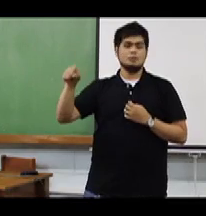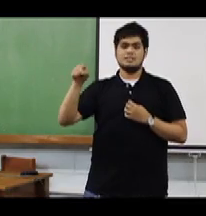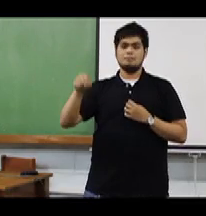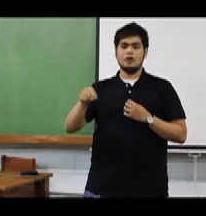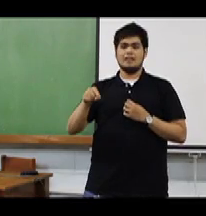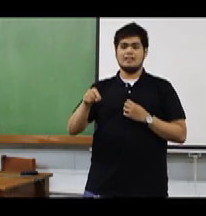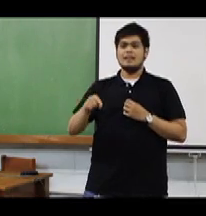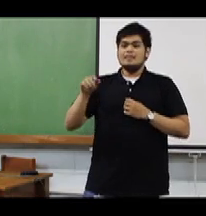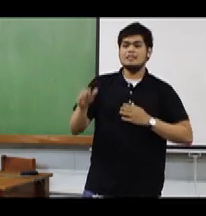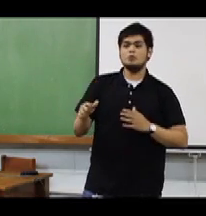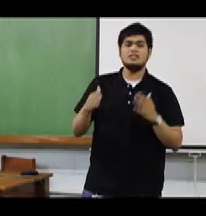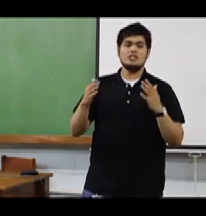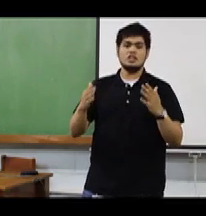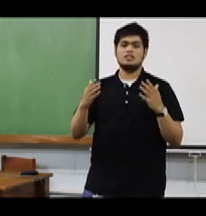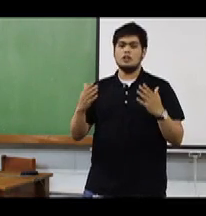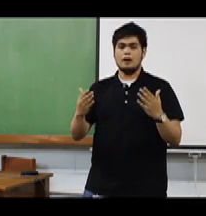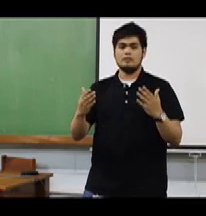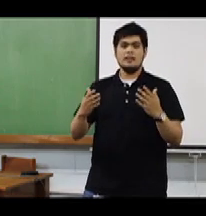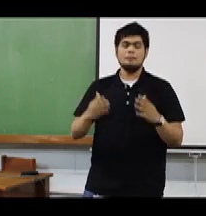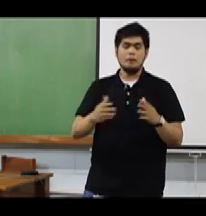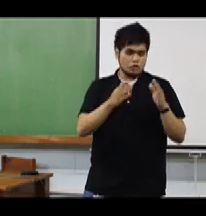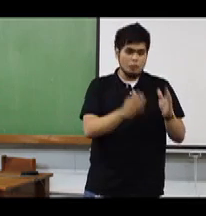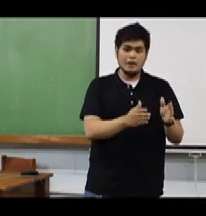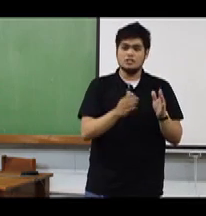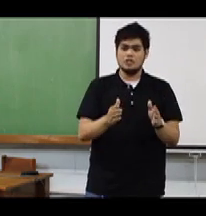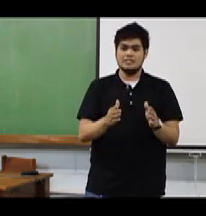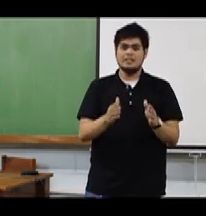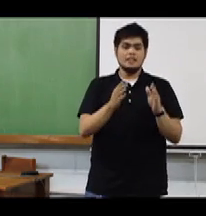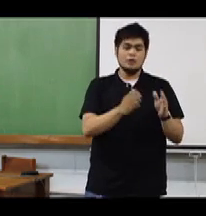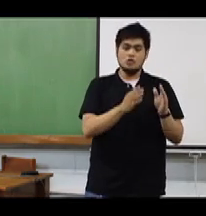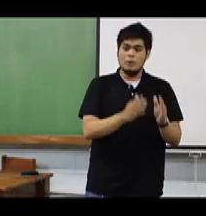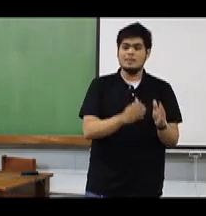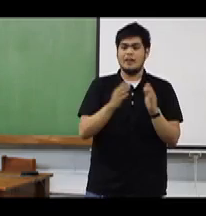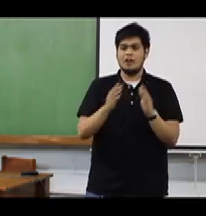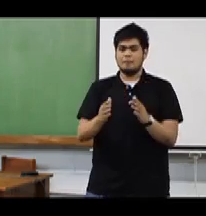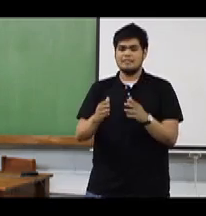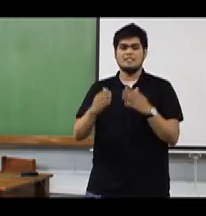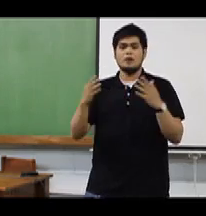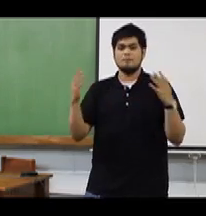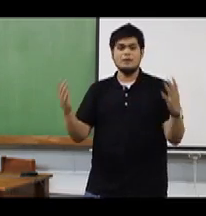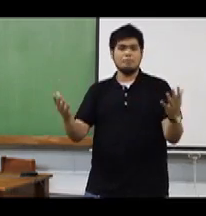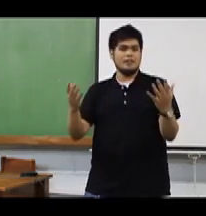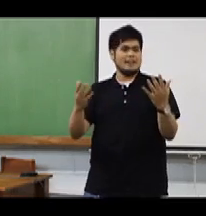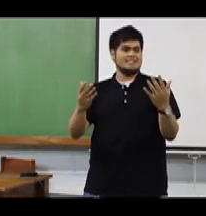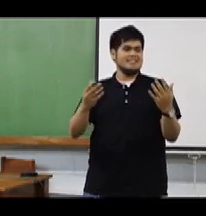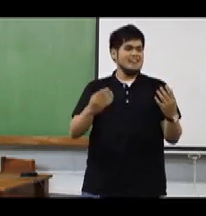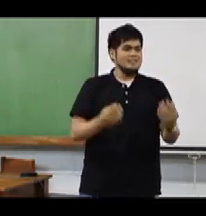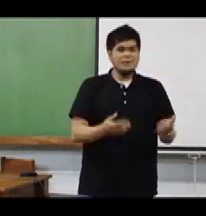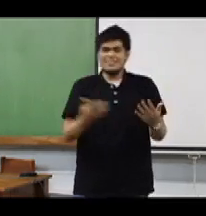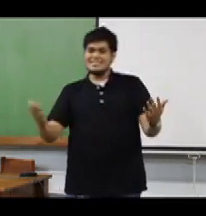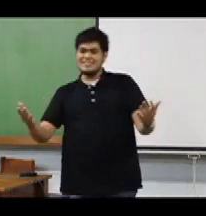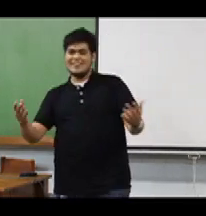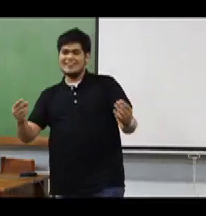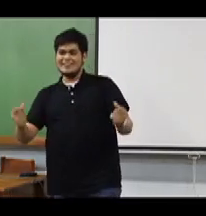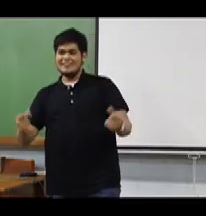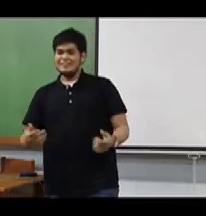what's important. That's what HR is all about. It's about human resources. It's about human development. It's about people, guys. It's about us, diba?